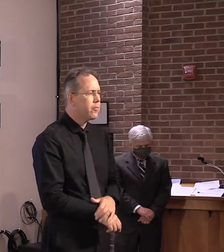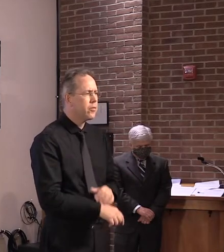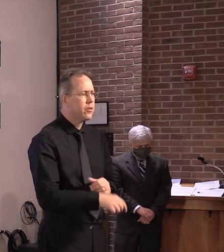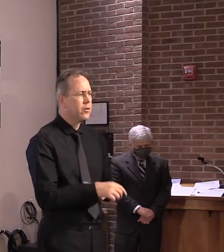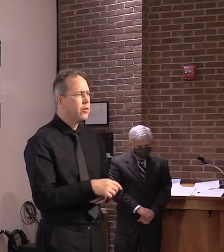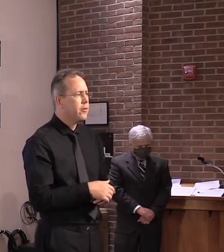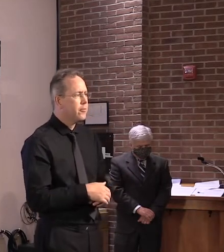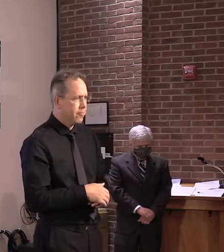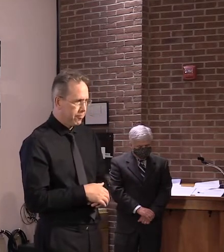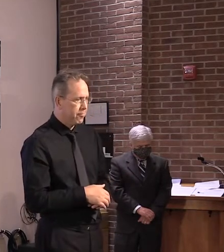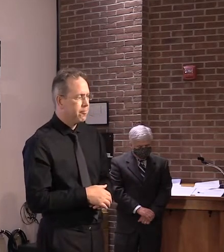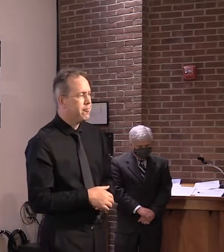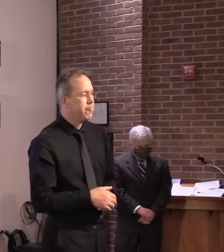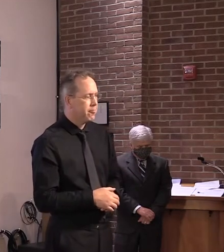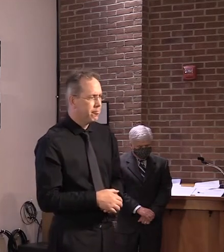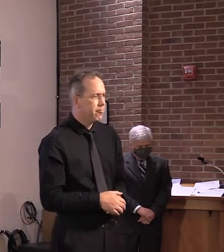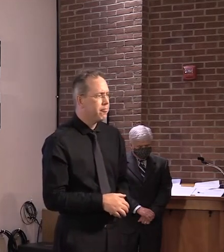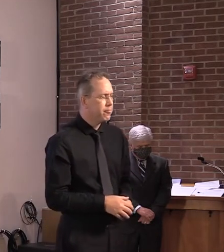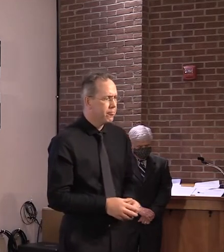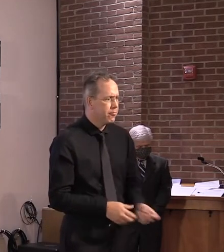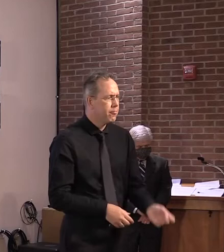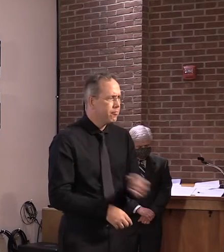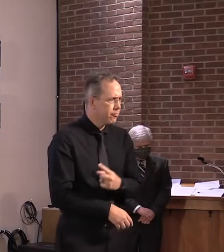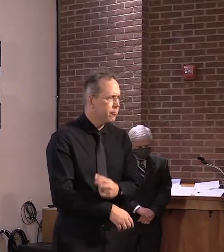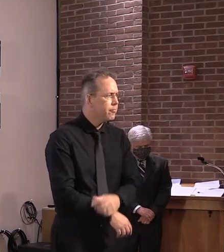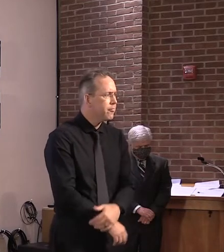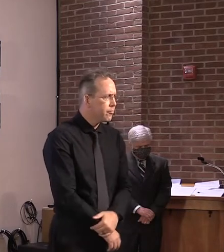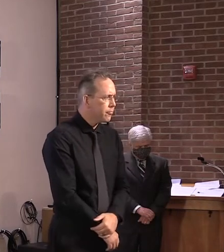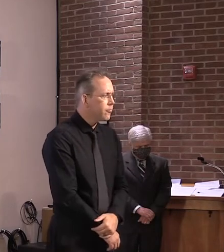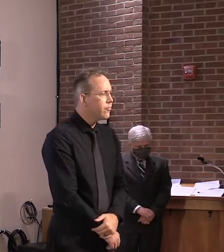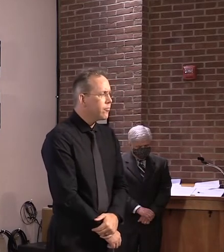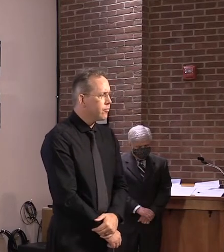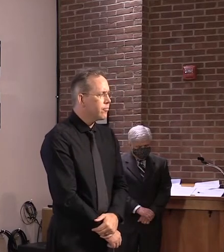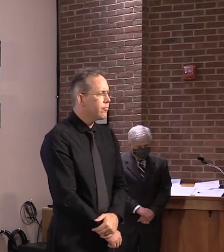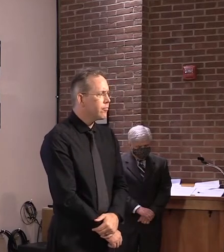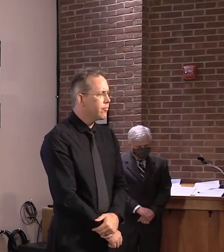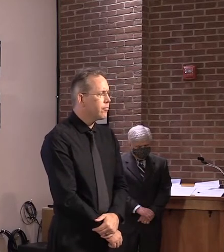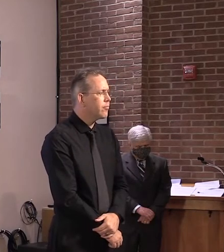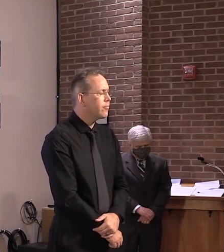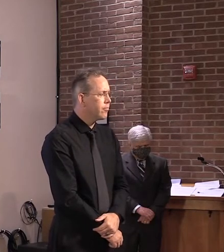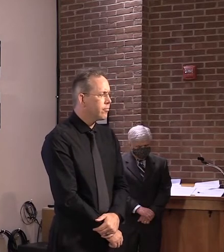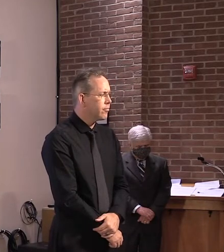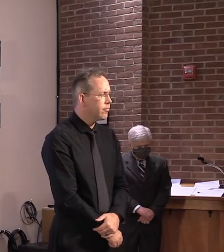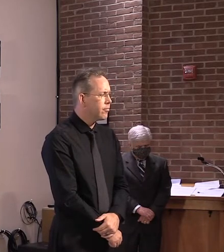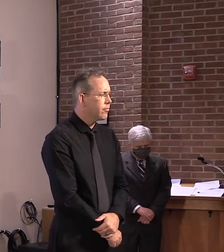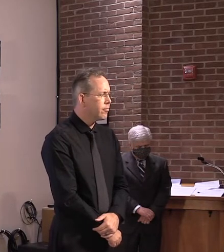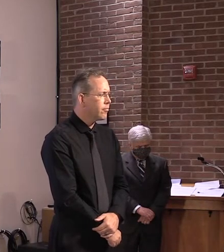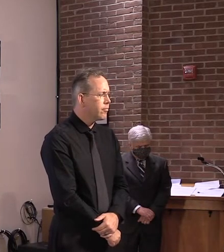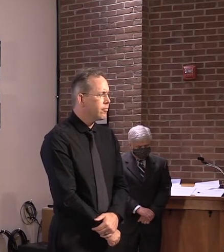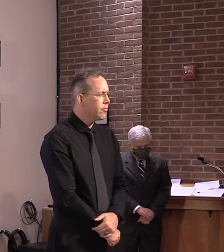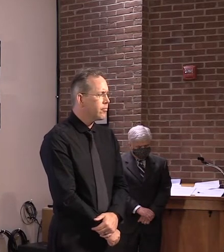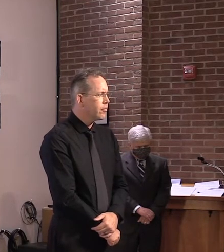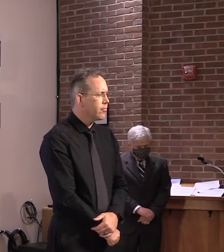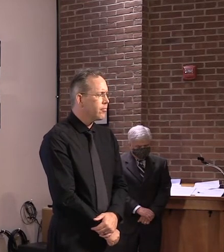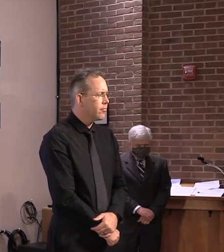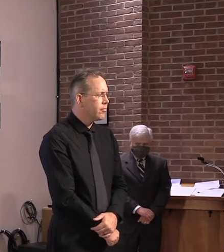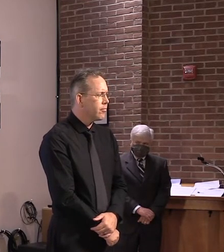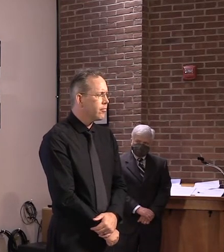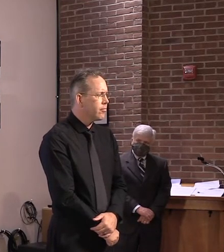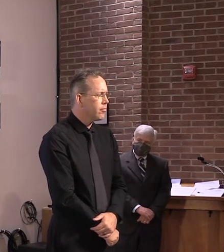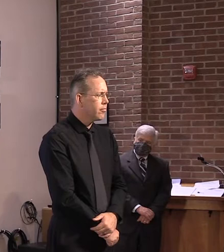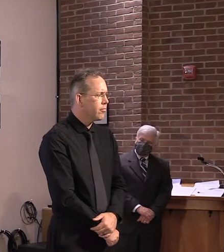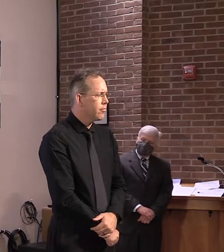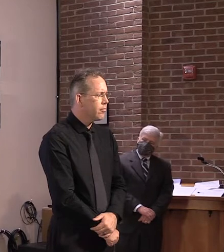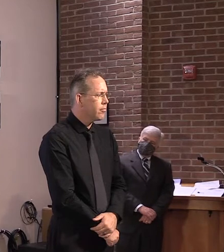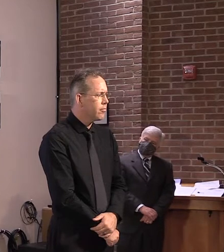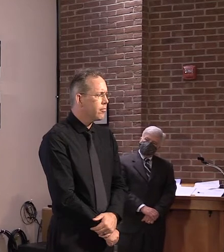Good morning. We've opened up travel to certain counties in other states. Do we get a sense, though, of the demand to travel here? I was